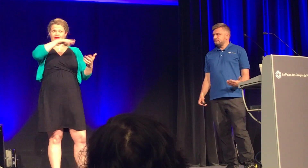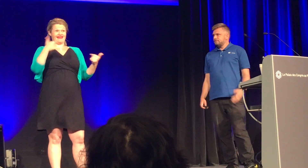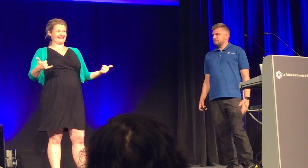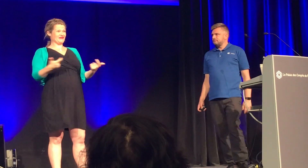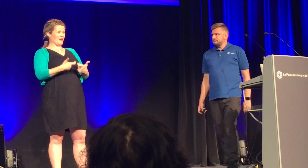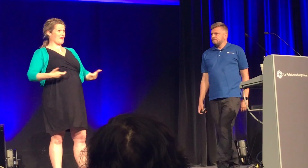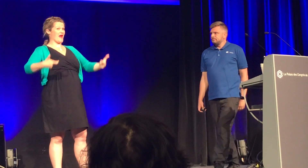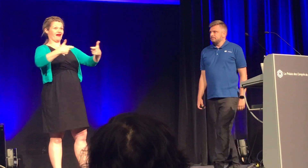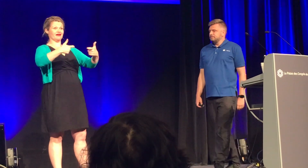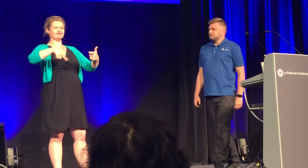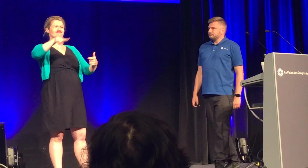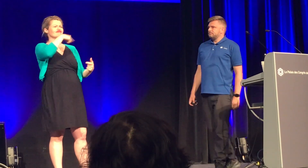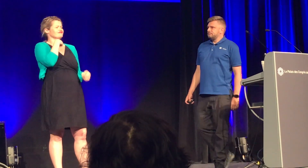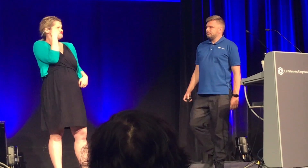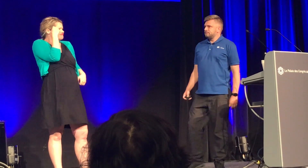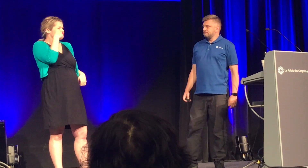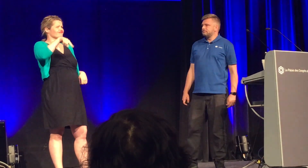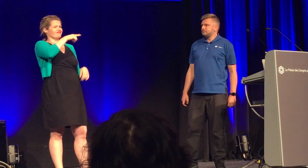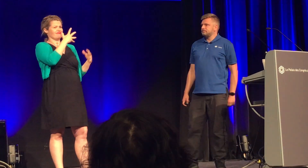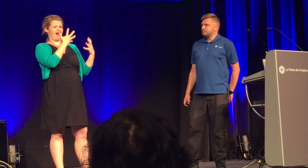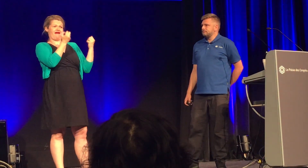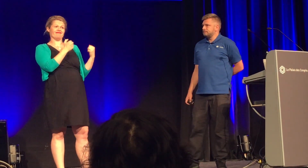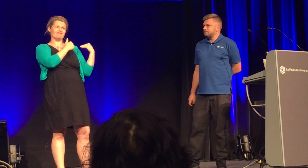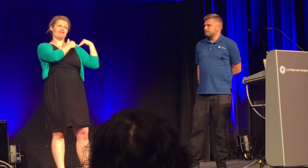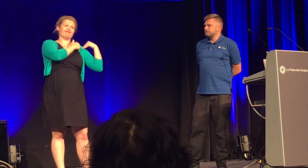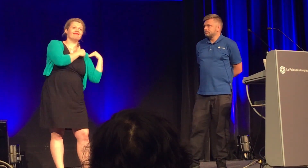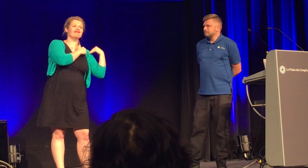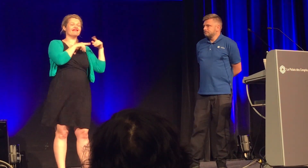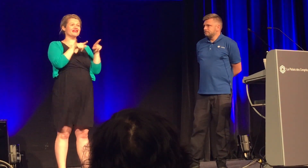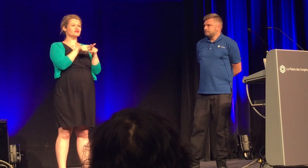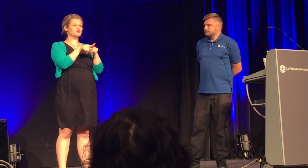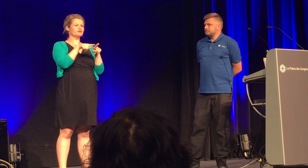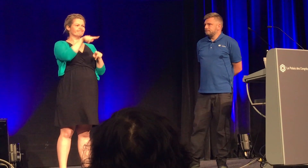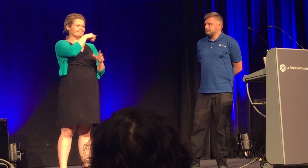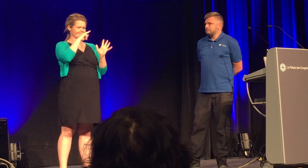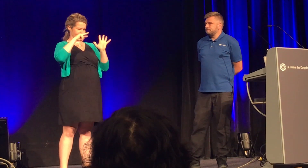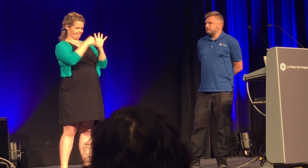as a major contribution to our project, the direct involvement of the children themselves.